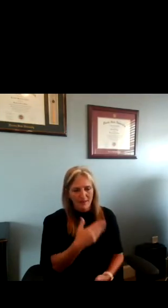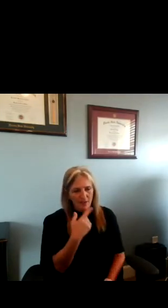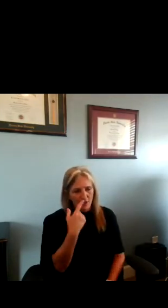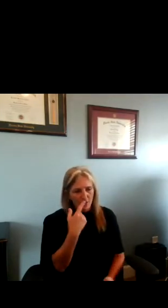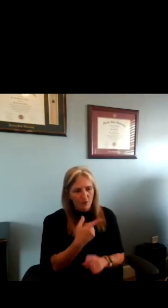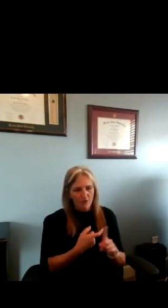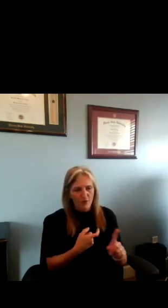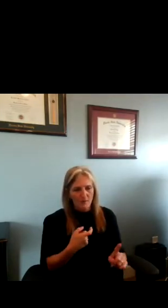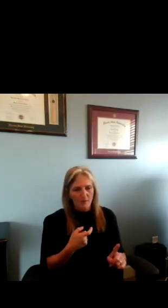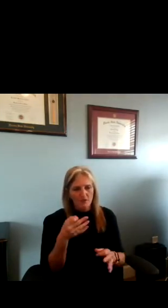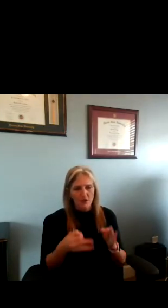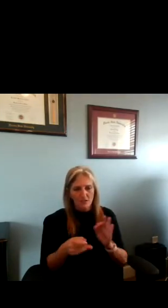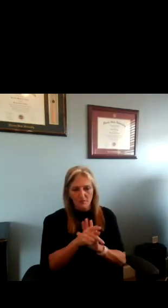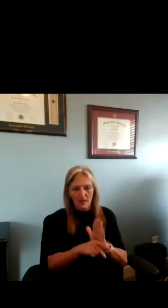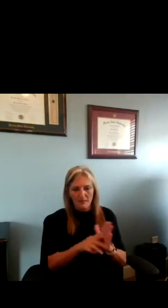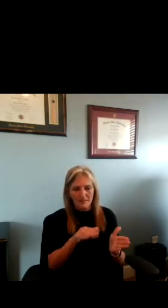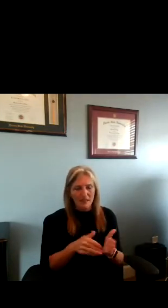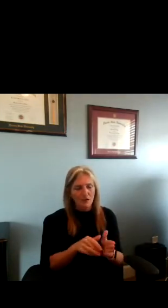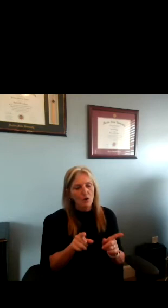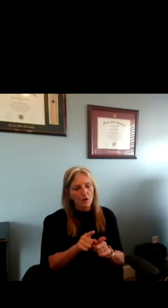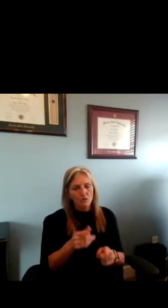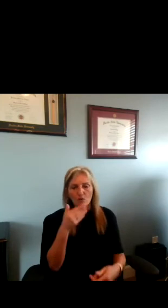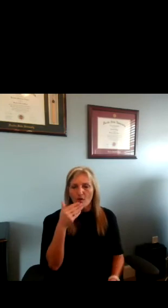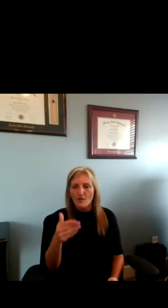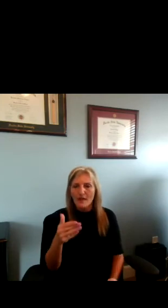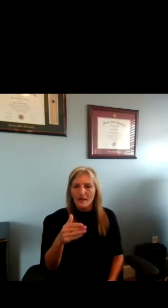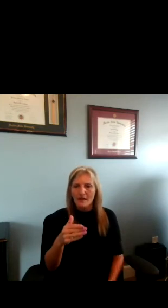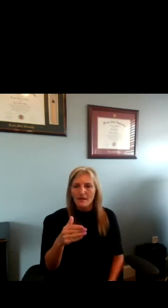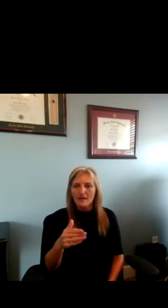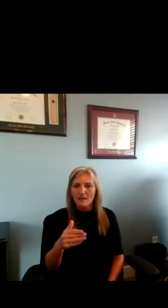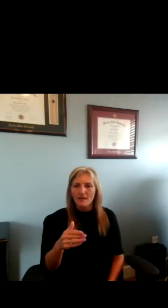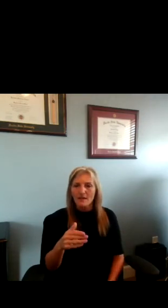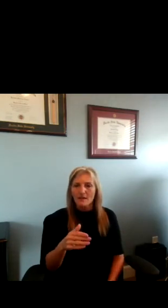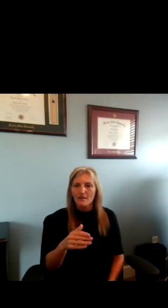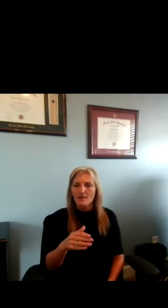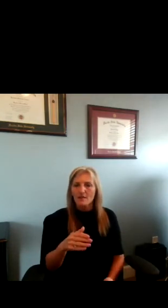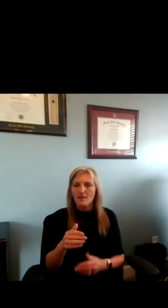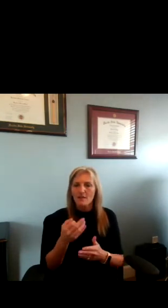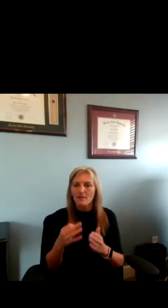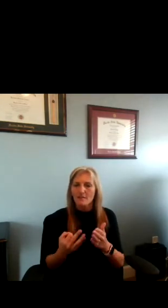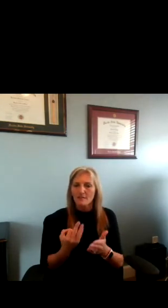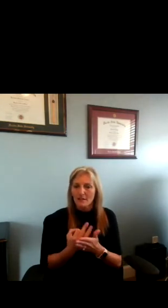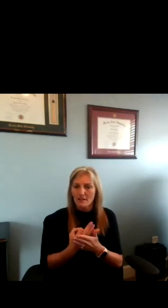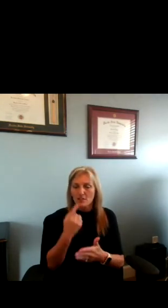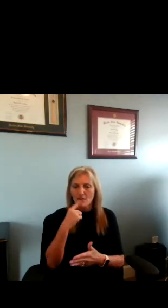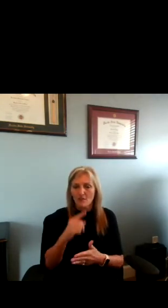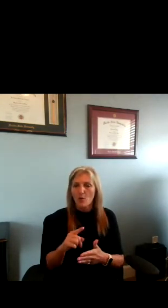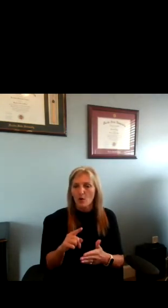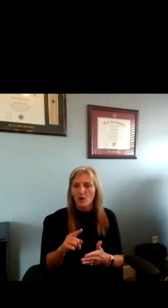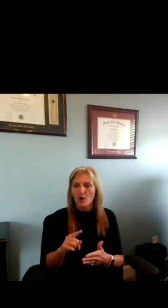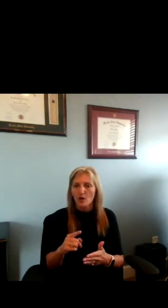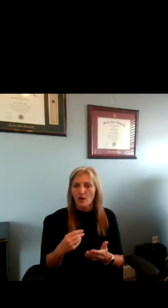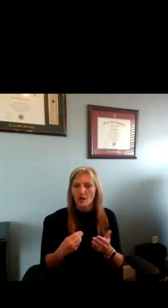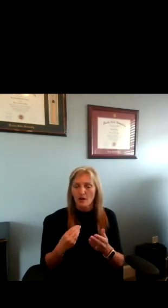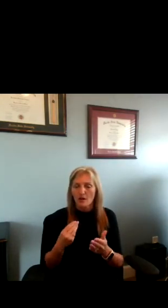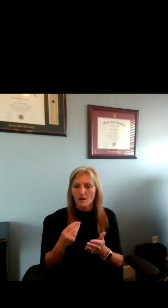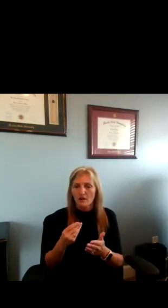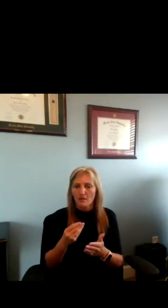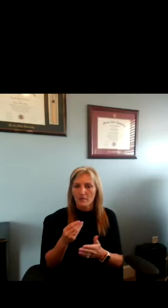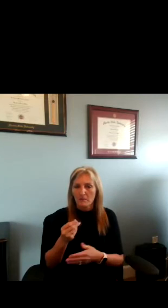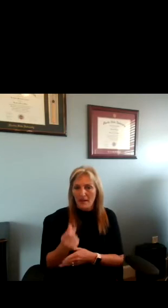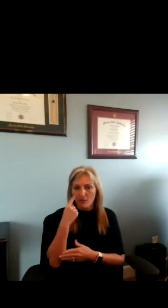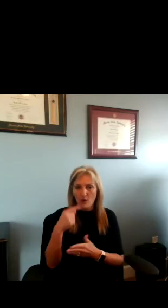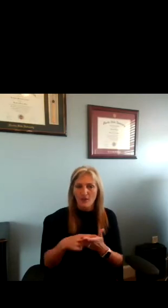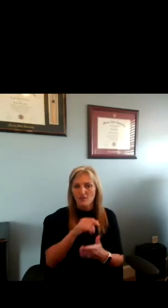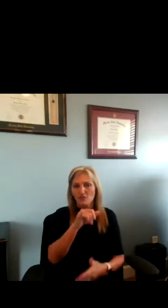Center. And thank you also to the Arnold Foundation for funding this. Jeremy Travis is a